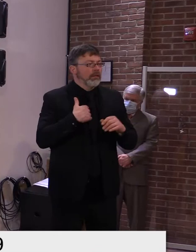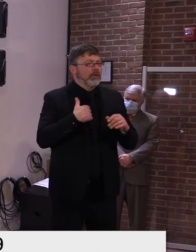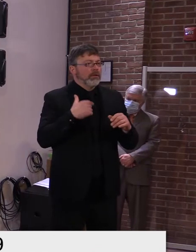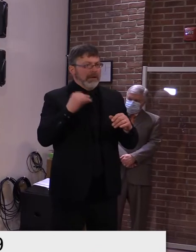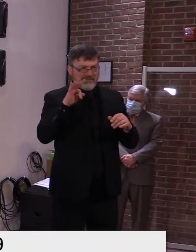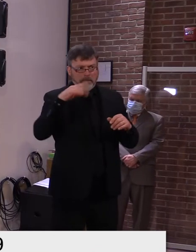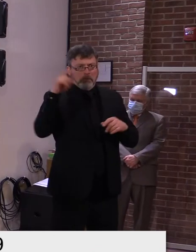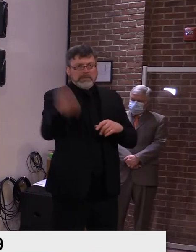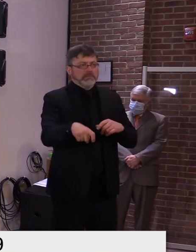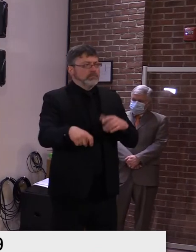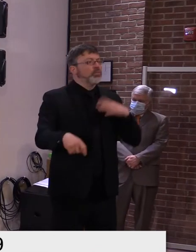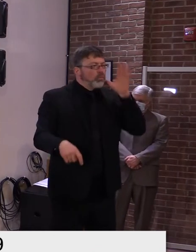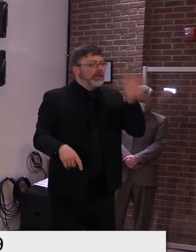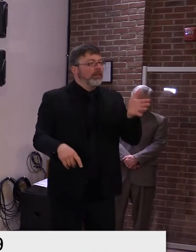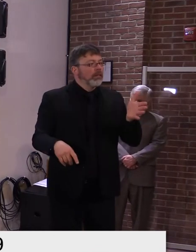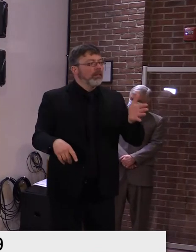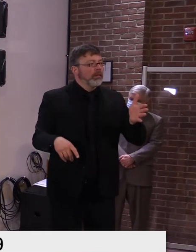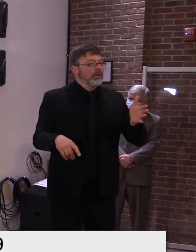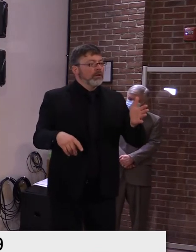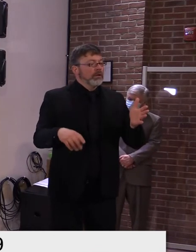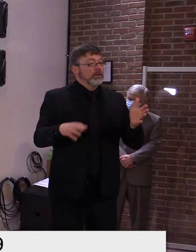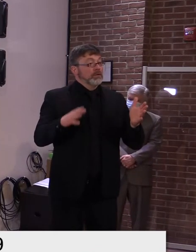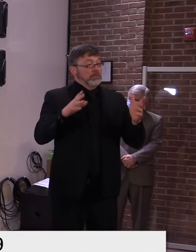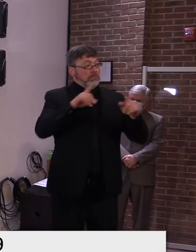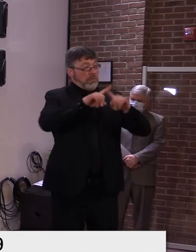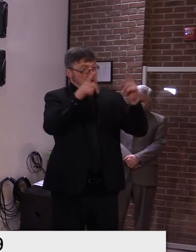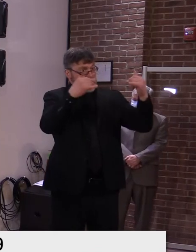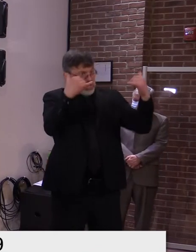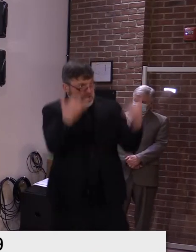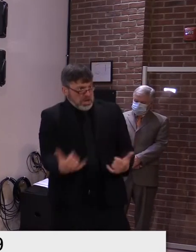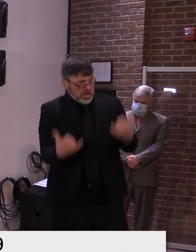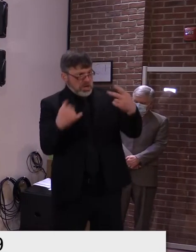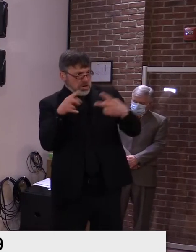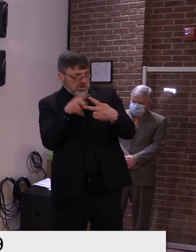we don't see that there's a need to change course.